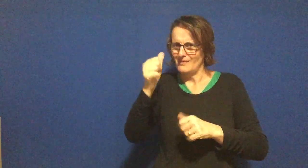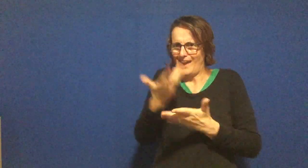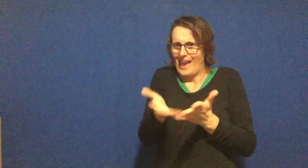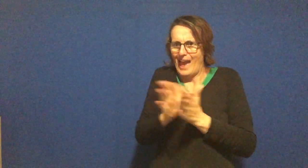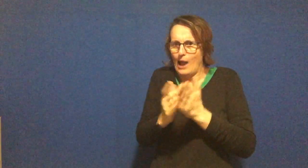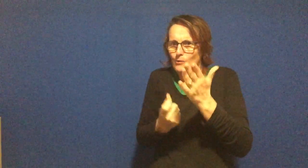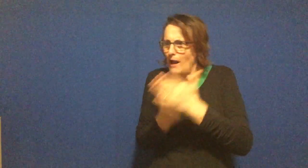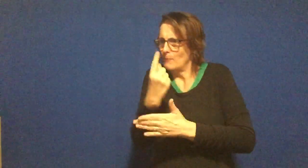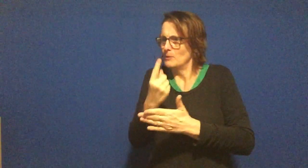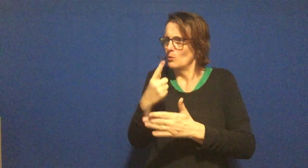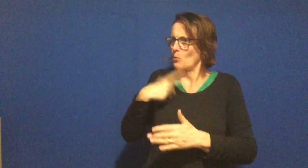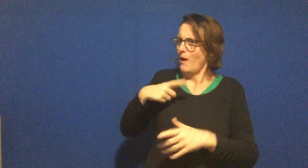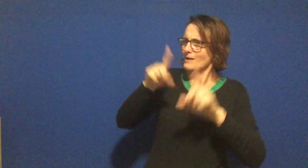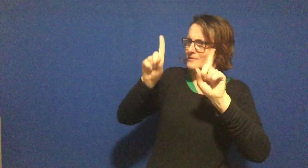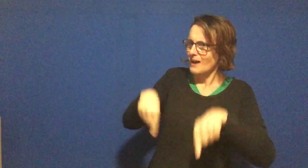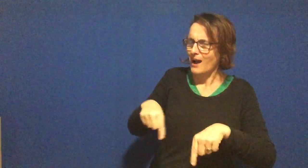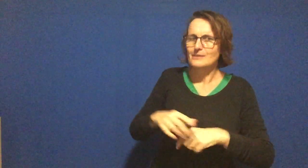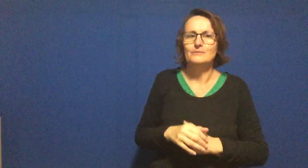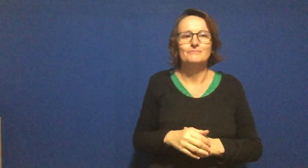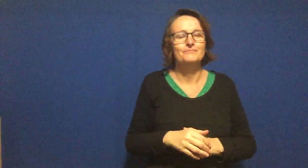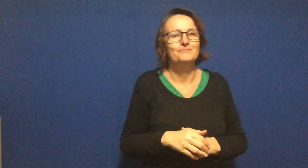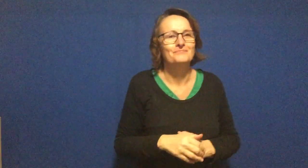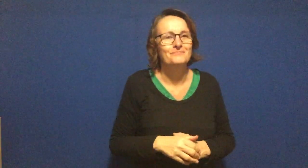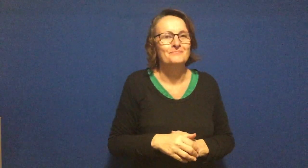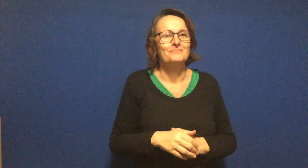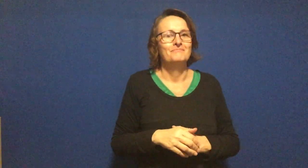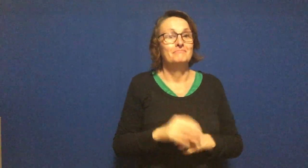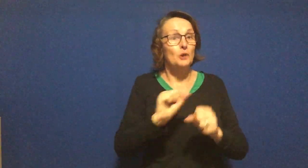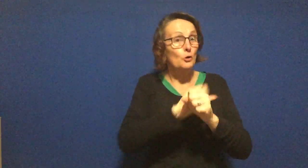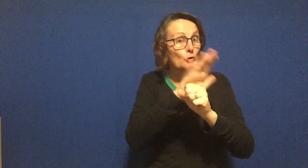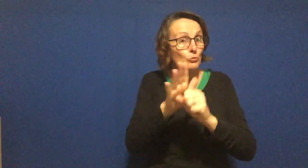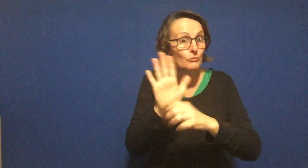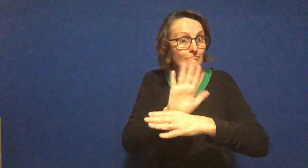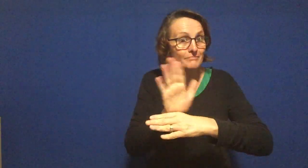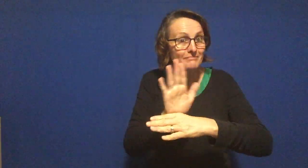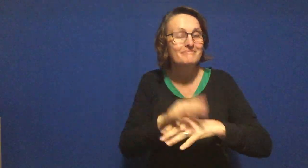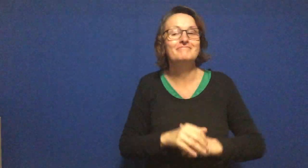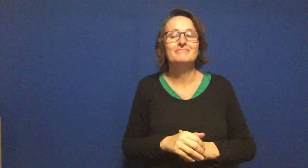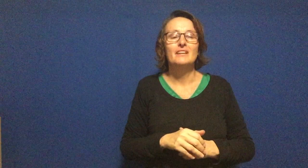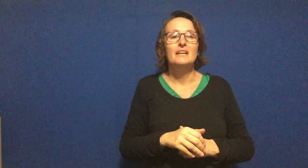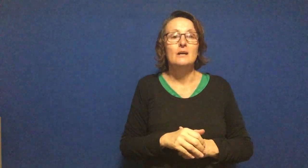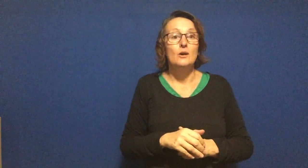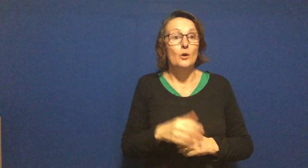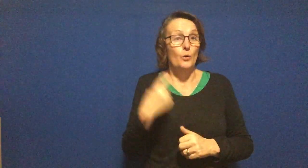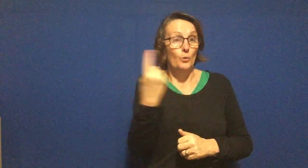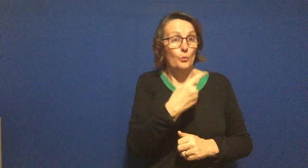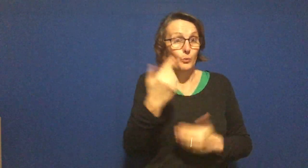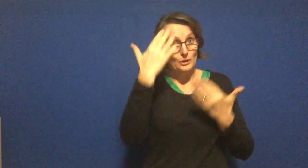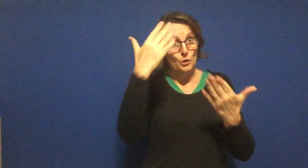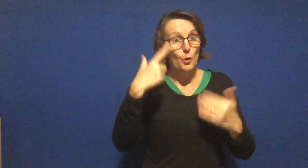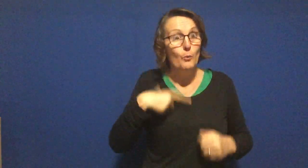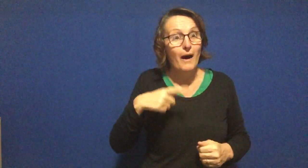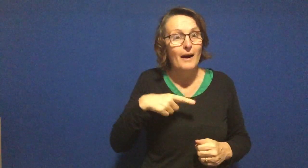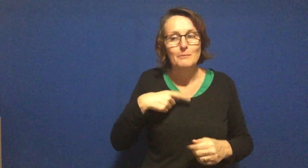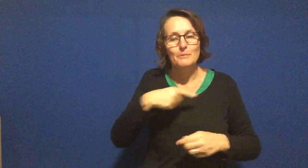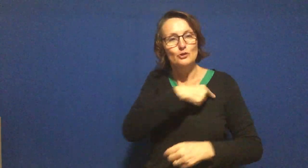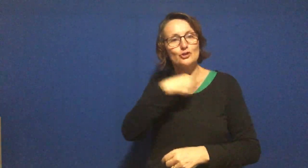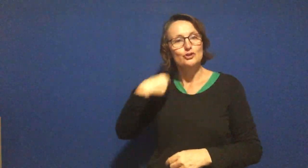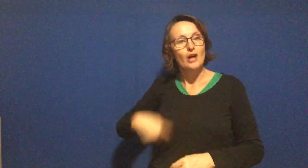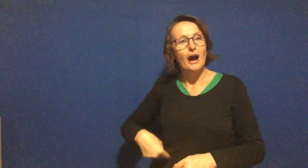from. Yeah, COVID, the prequel. Well, it's no mystery why we don't know, is the Chinese haven't let people in to find out. It turns out that